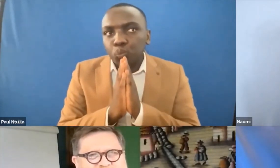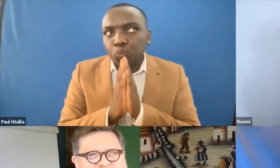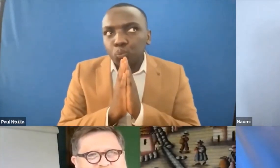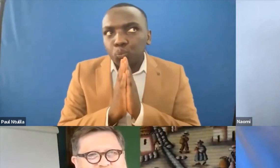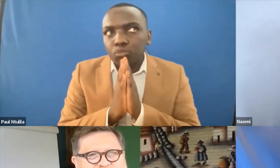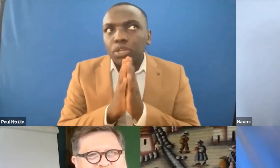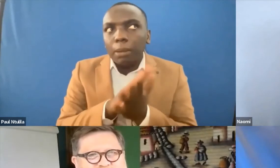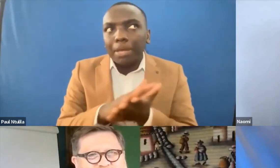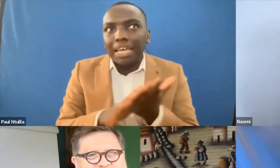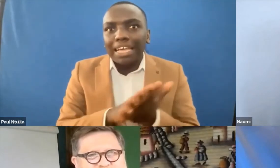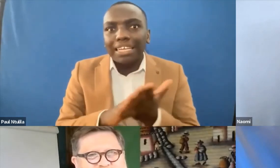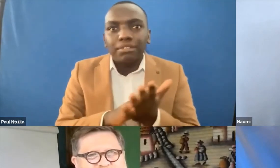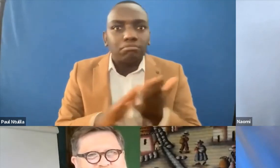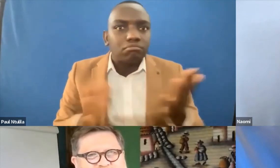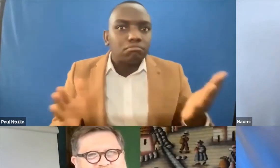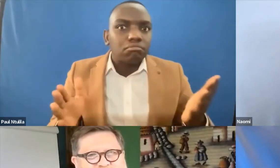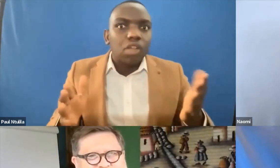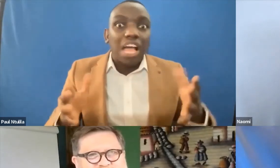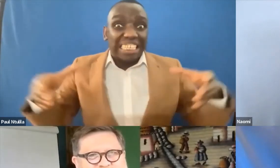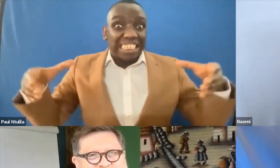leadership qualities.